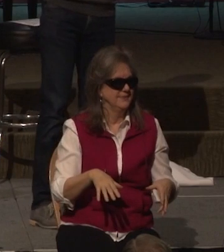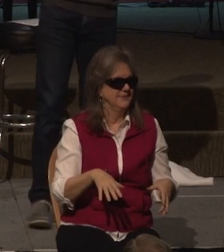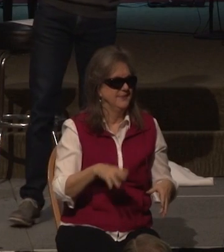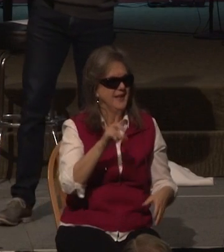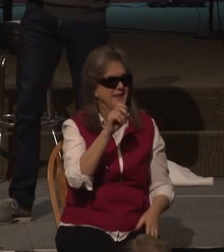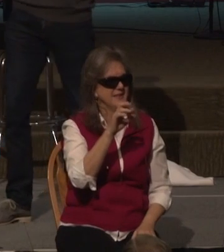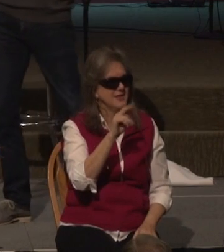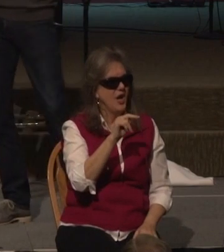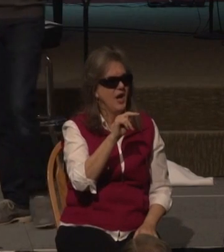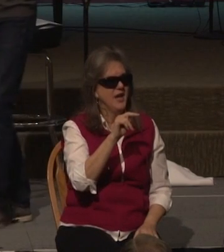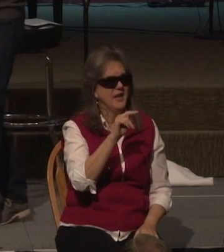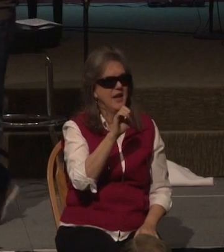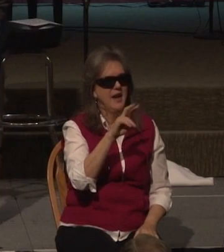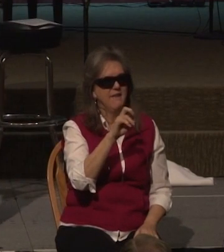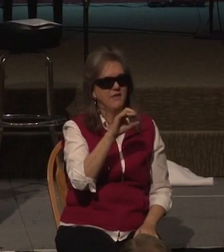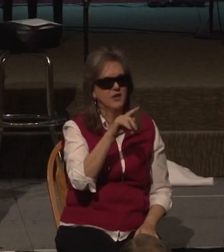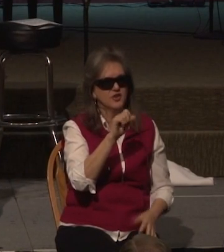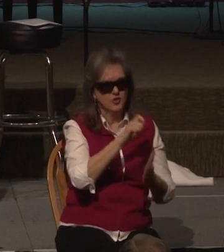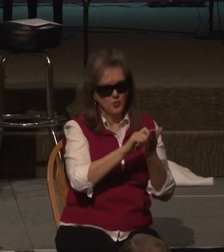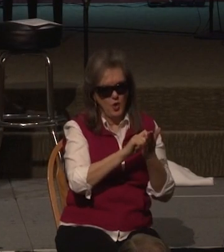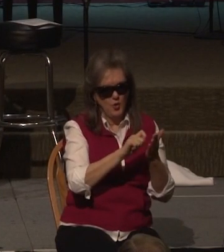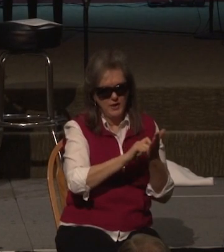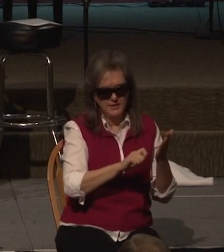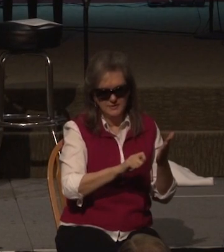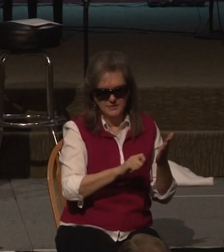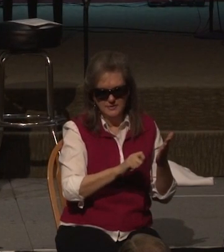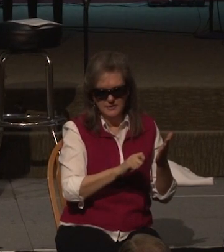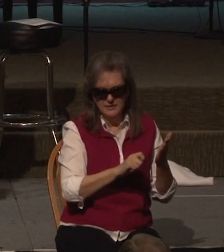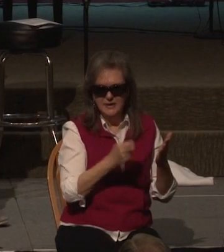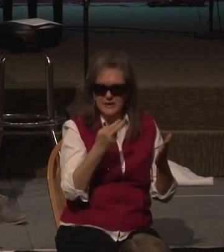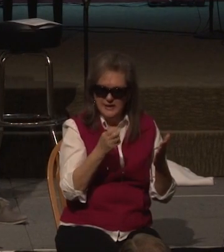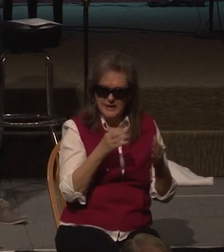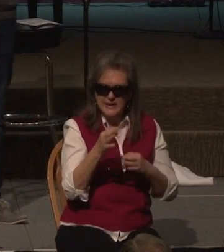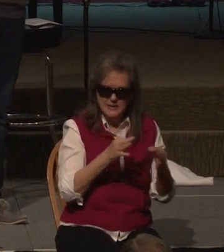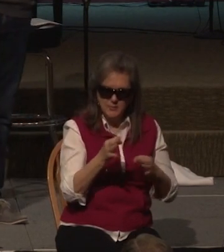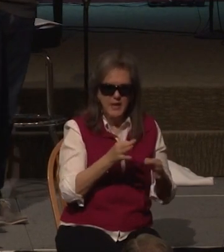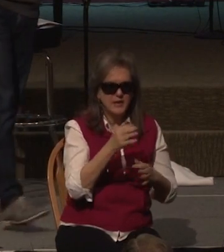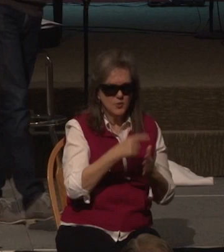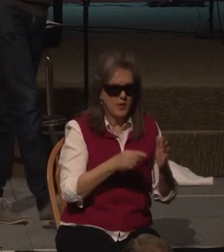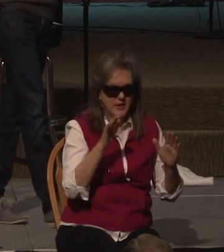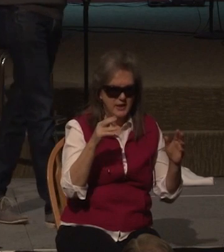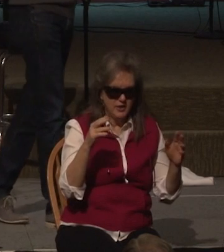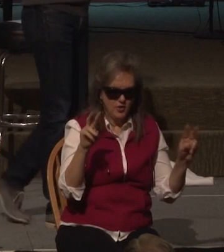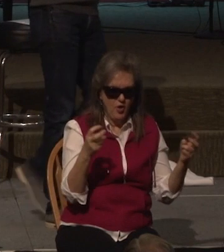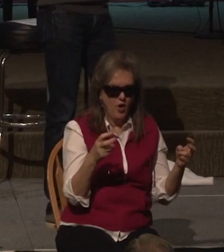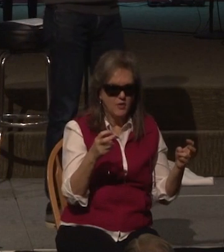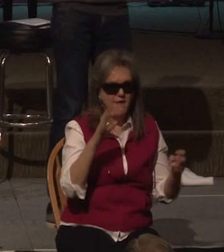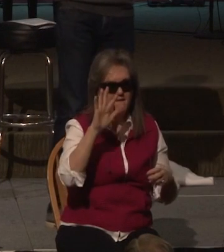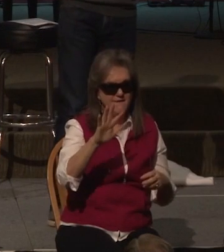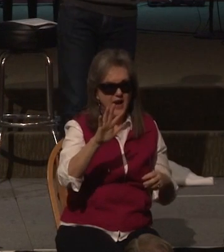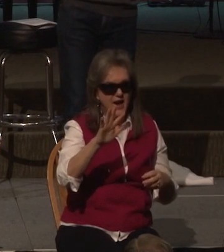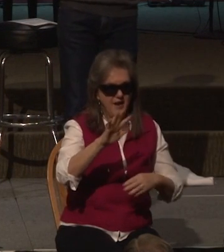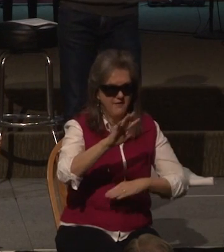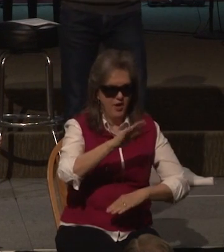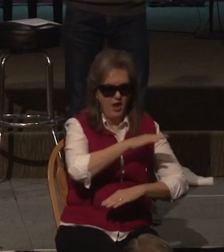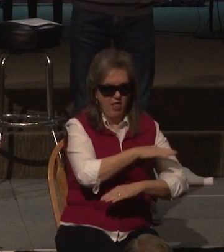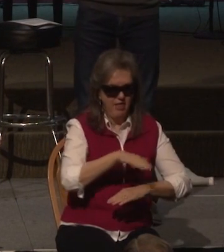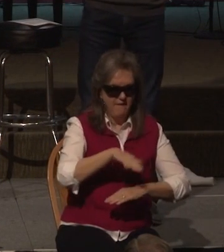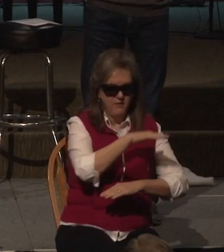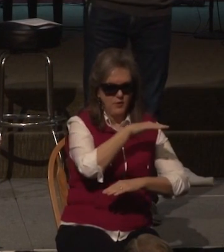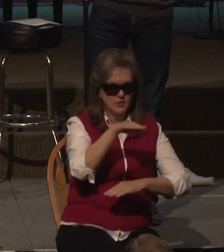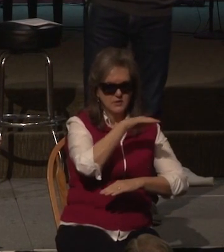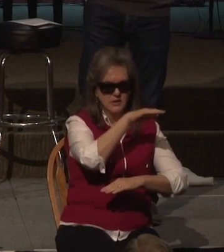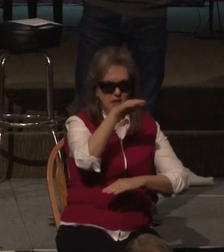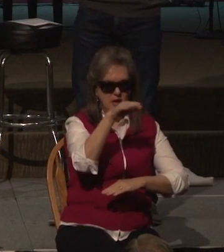Don Everts is the author, and what he does in this book is he explains what he calls thresholds, 5 thresholds of someone